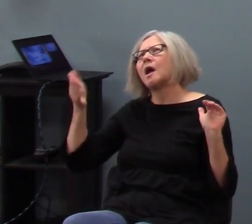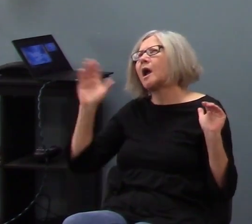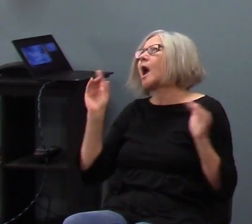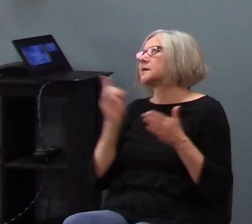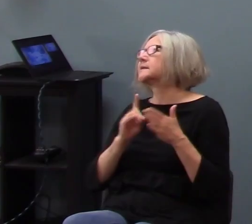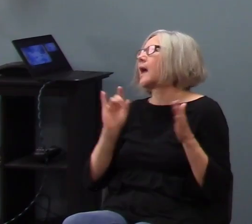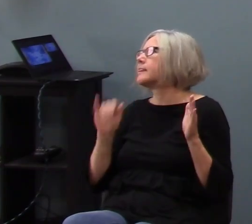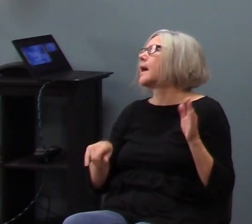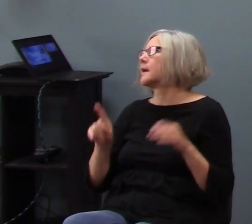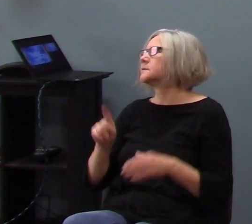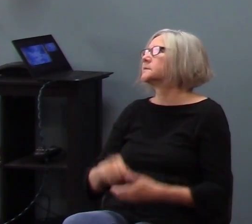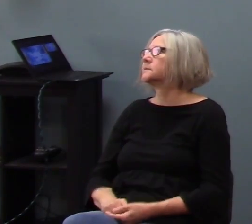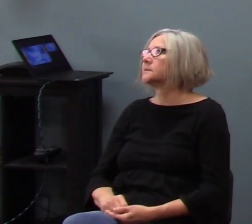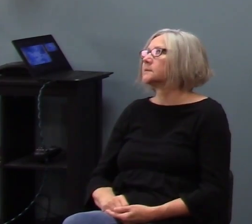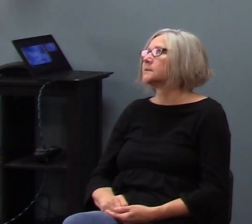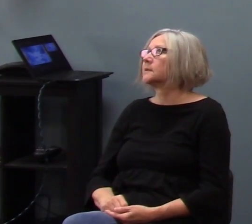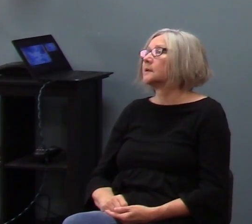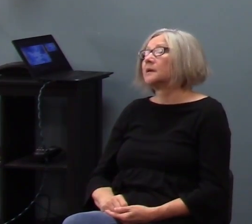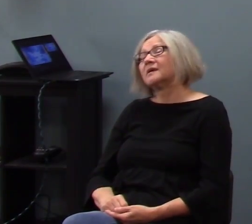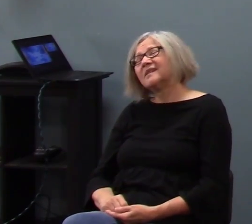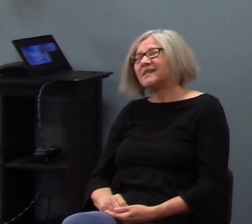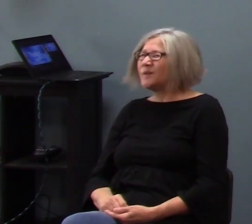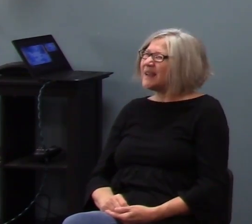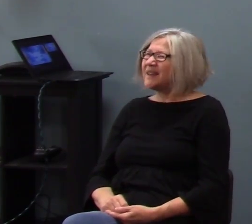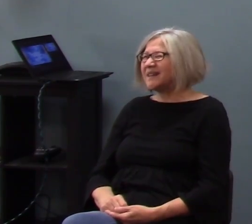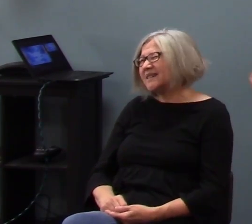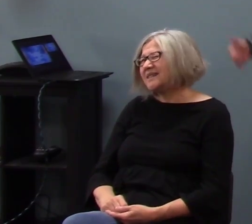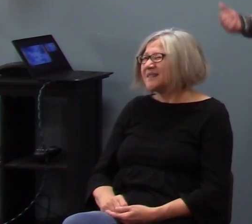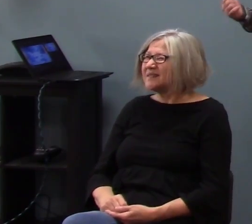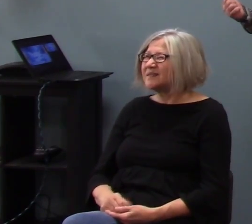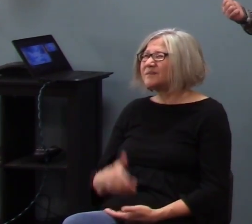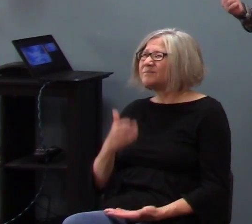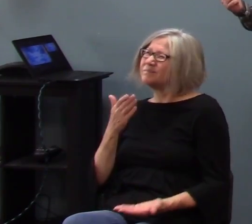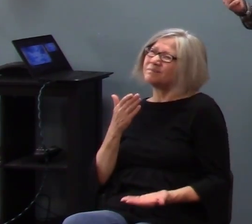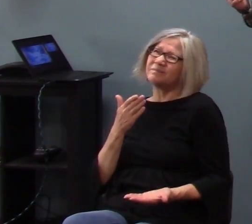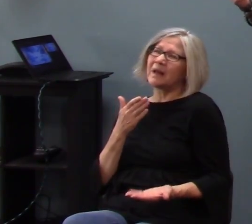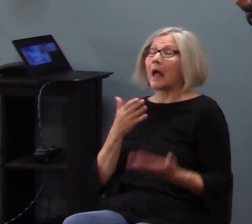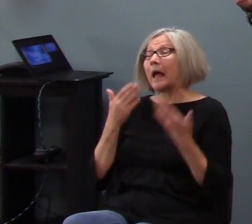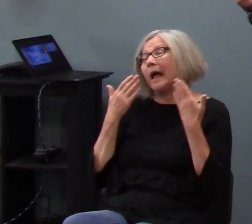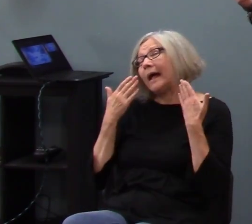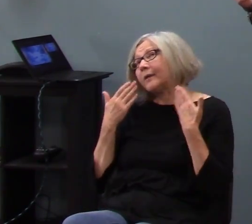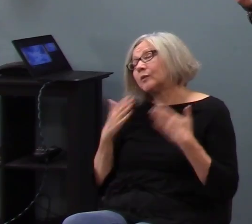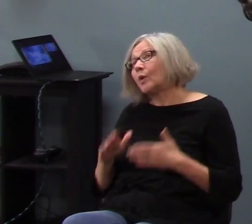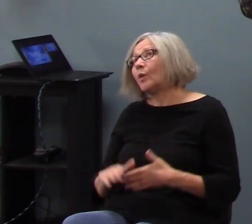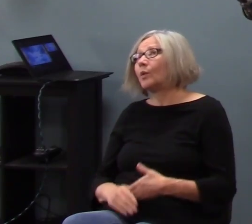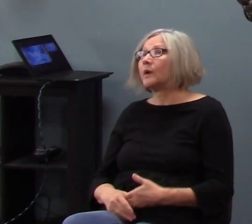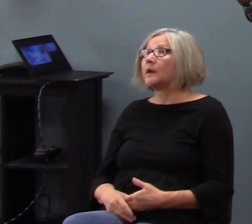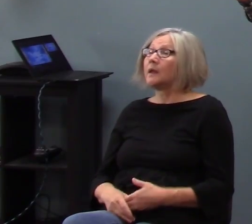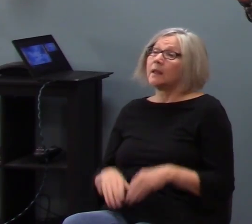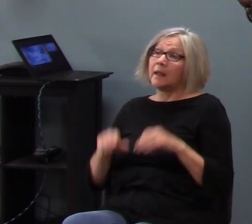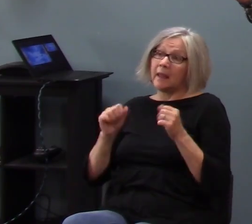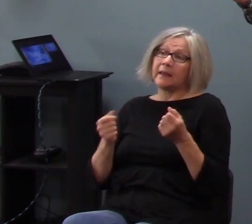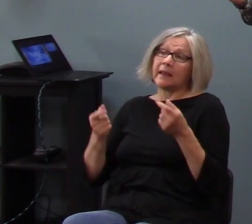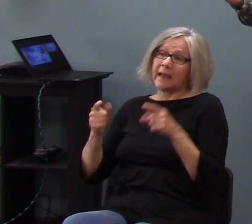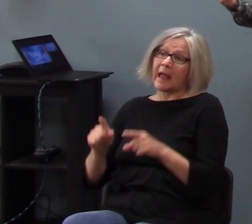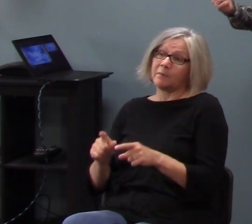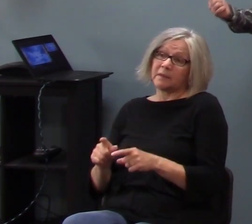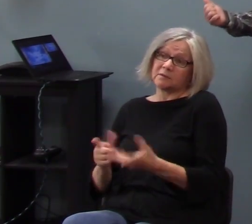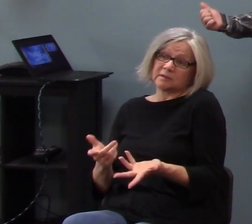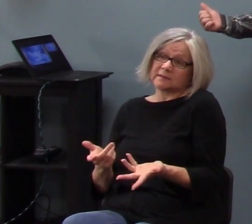that. And you're like, well, probably, yeah, I don't know. I mean, that could have happened by accident,